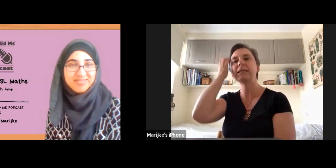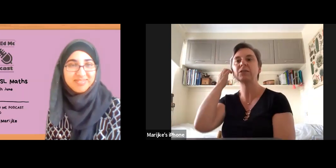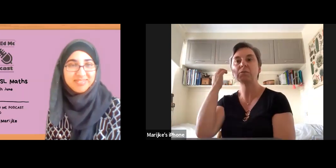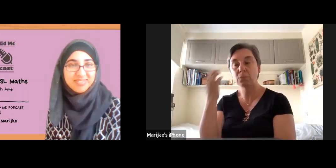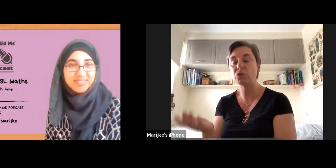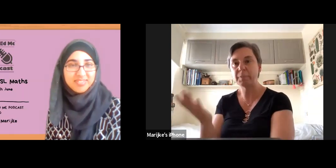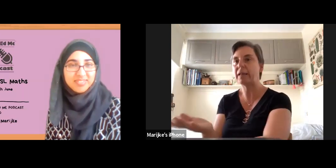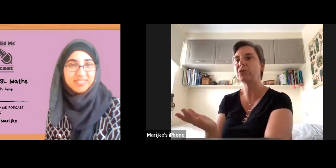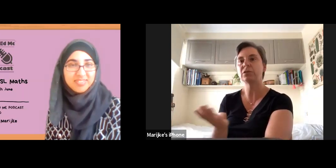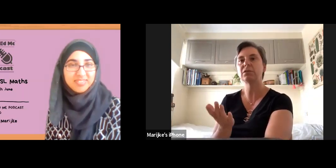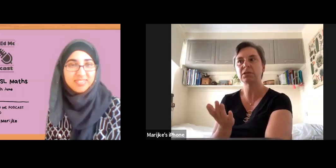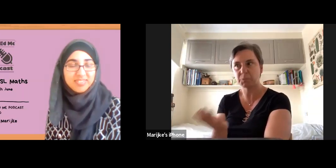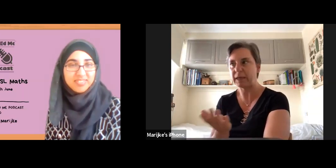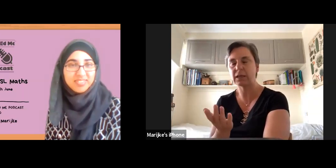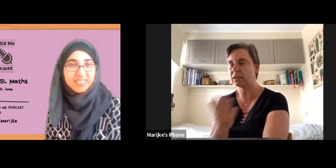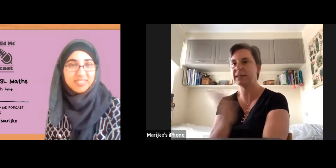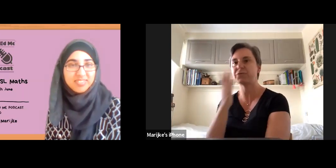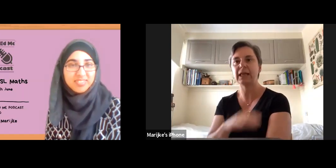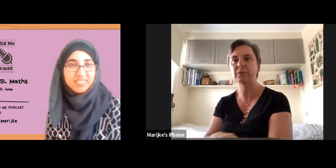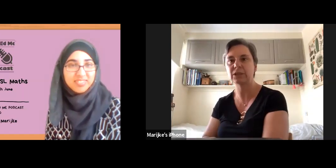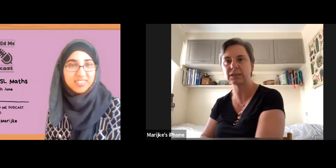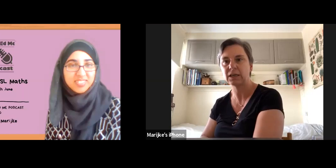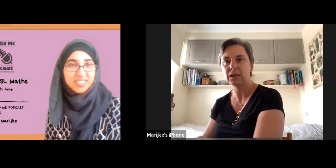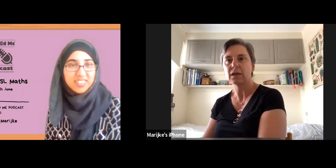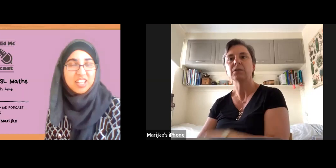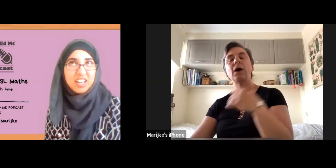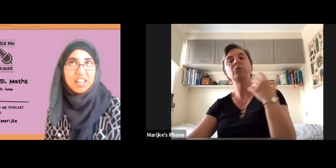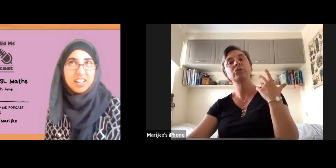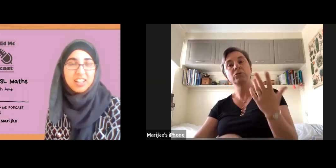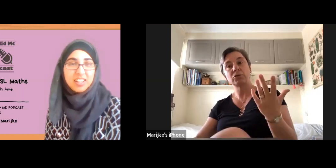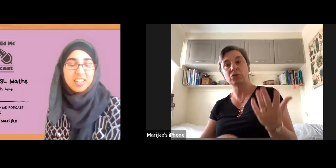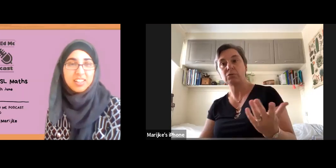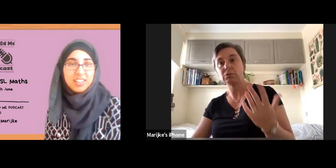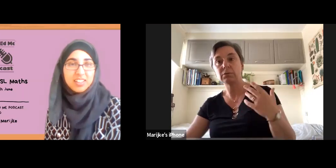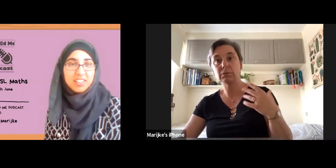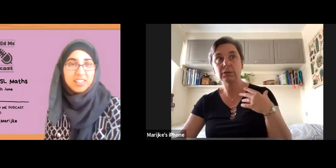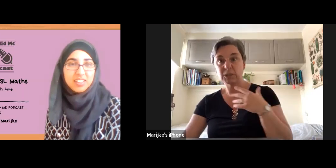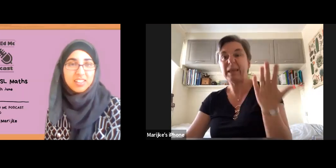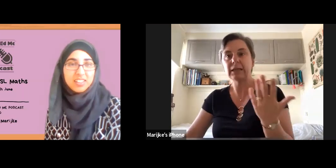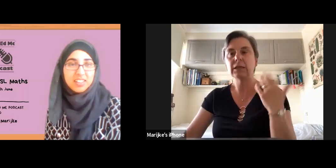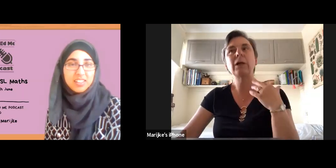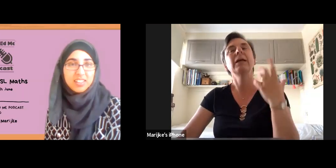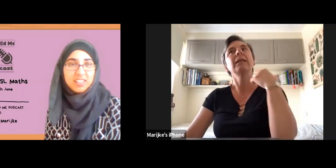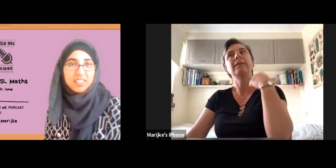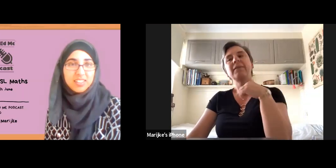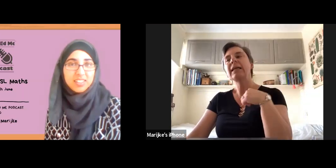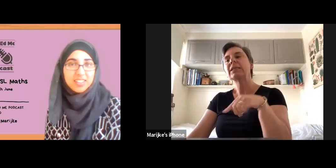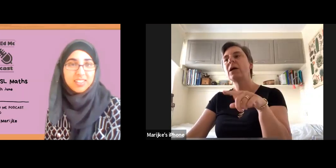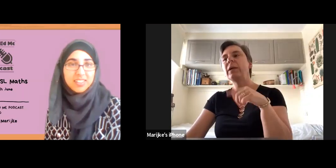So most Belgians speak at least 3 languages. So I was used to speaking about. The thing is as well, we get